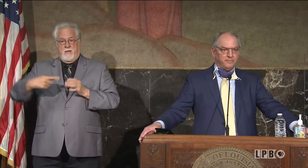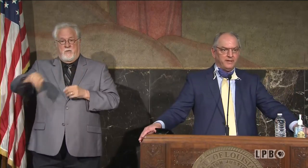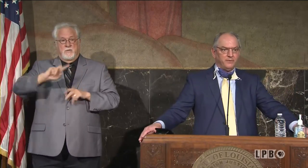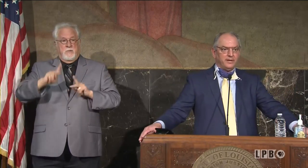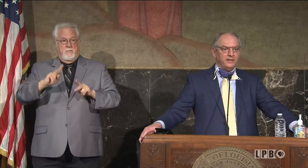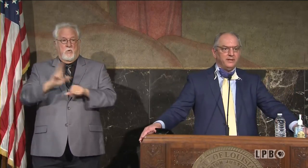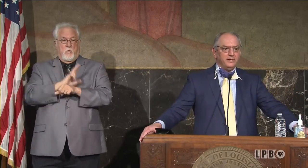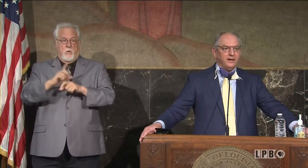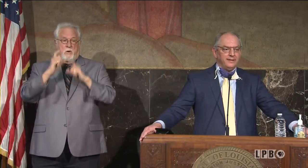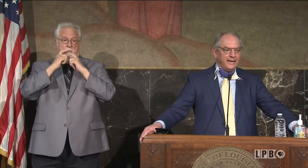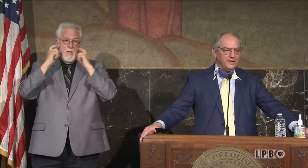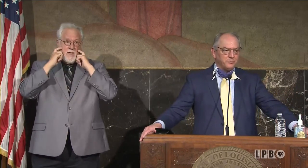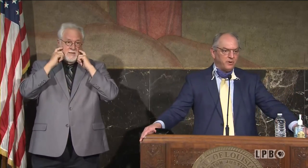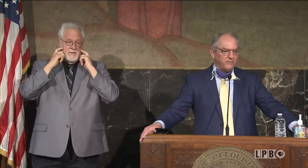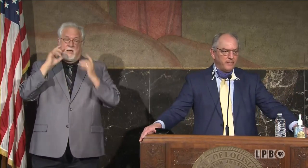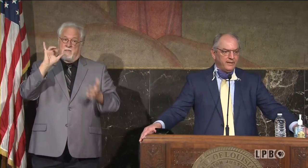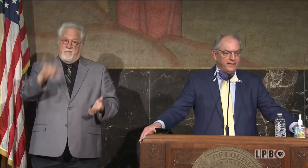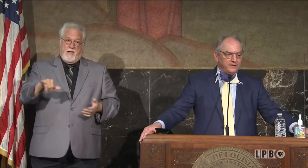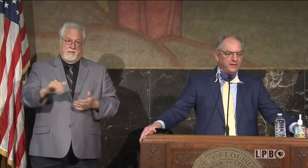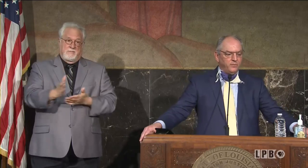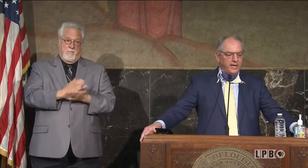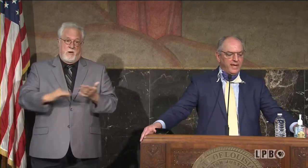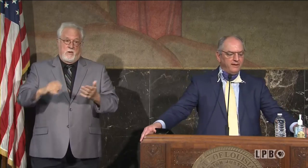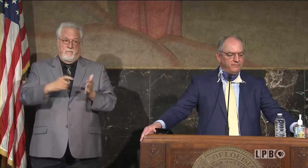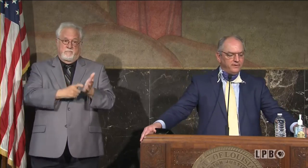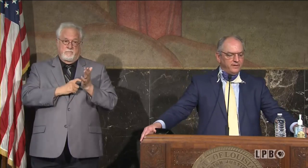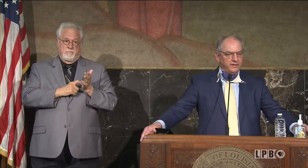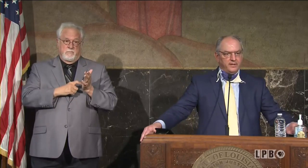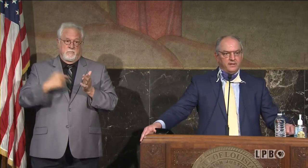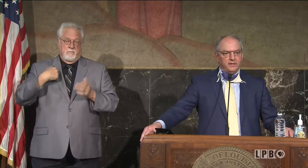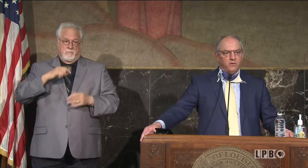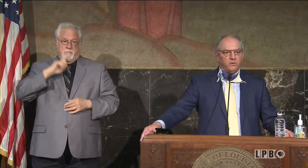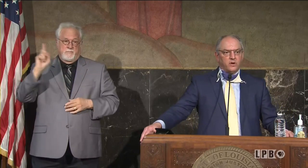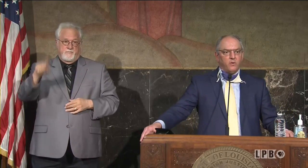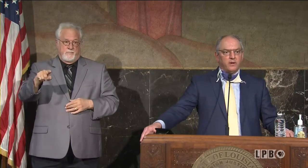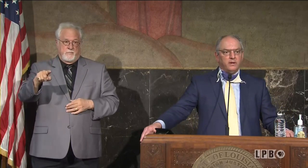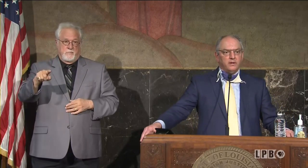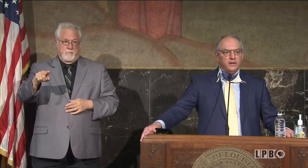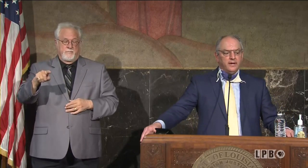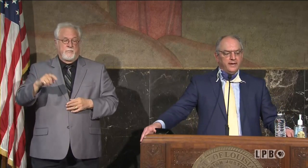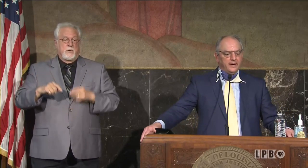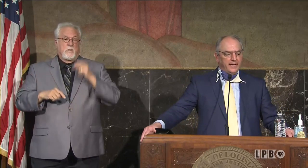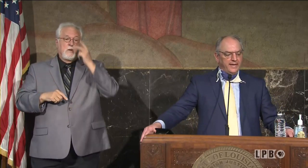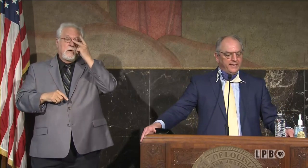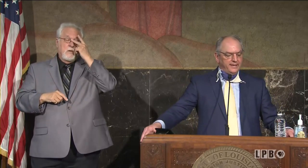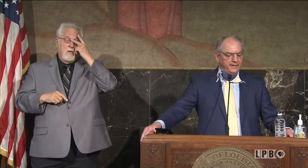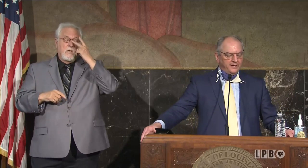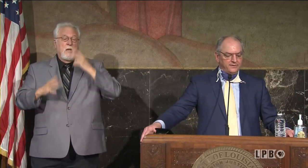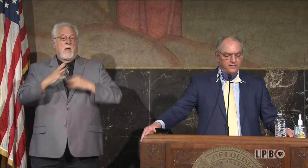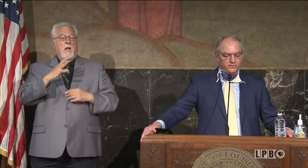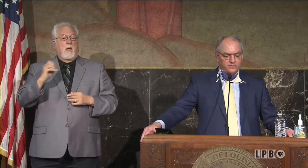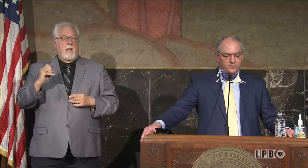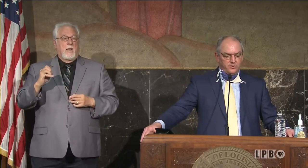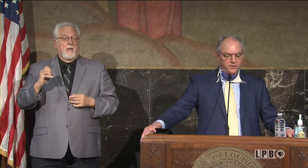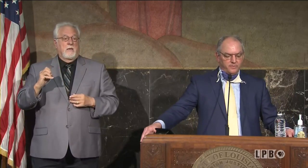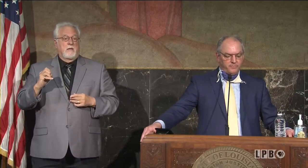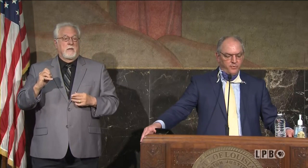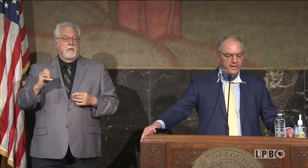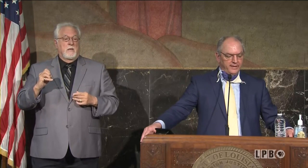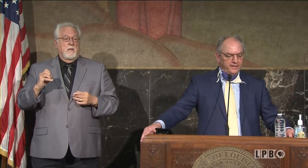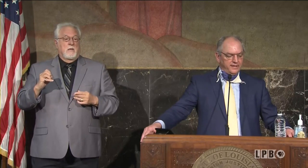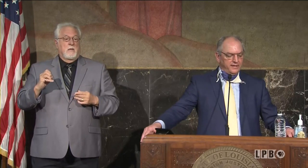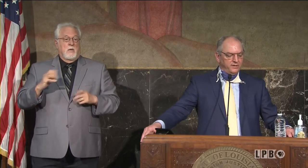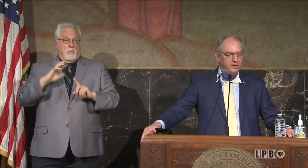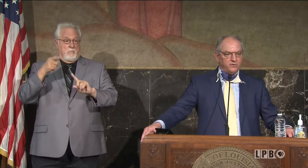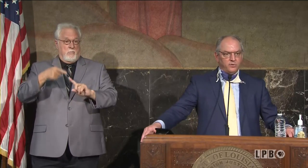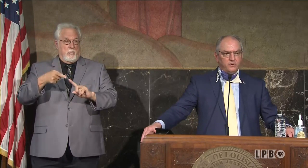wear masks, by the way. That is part of a mandate that we have ongoing. And so your